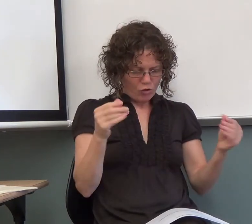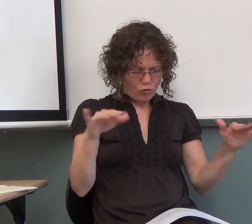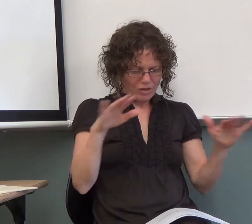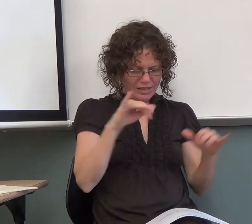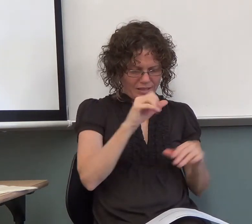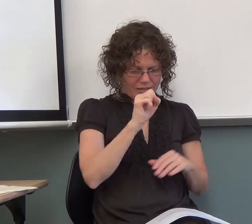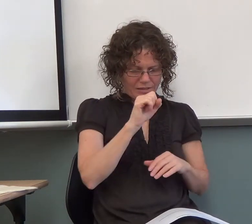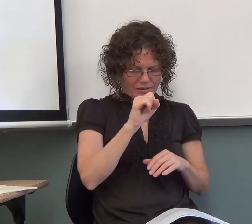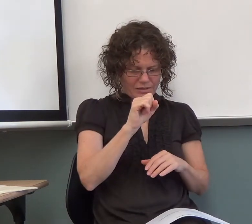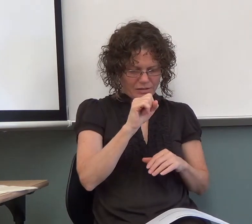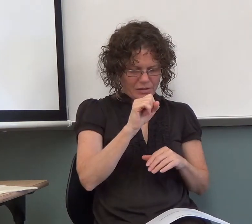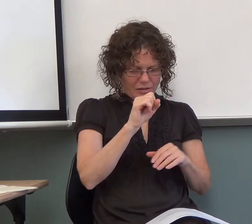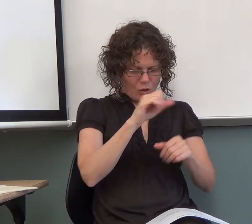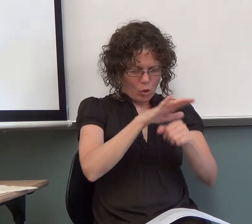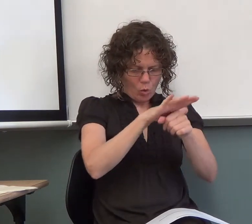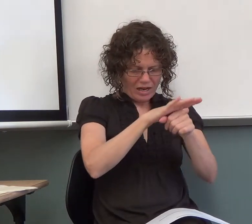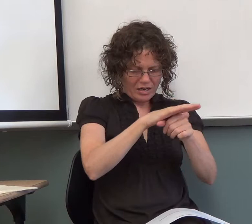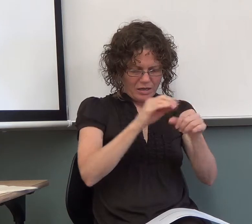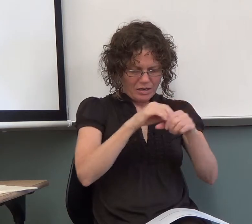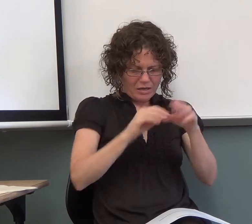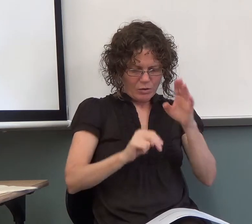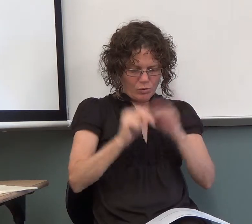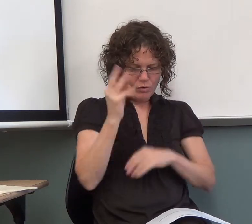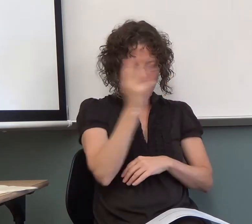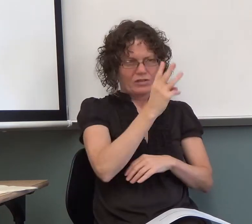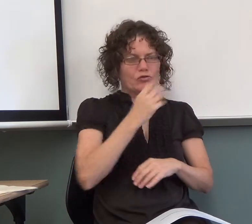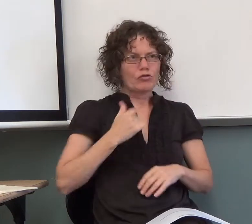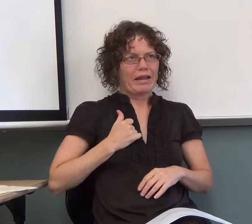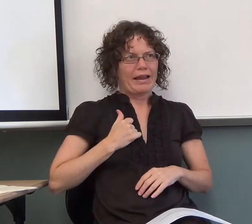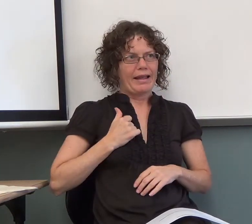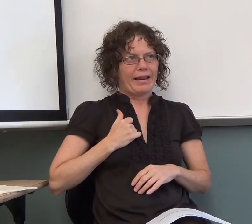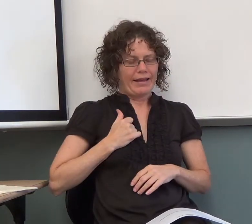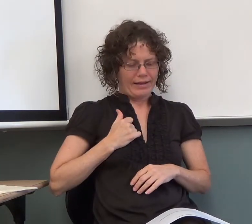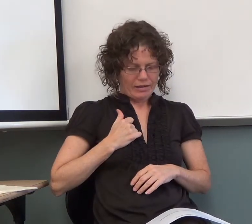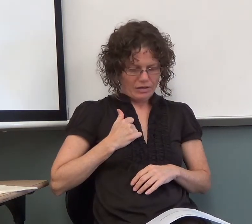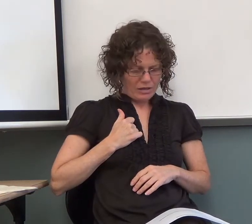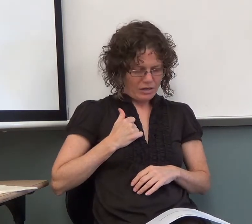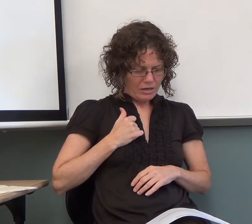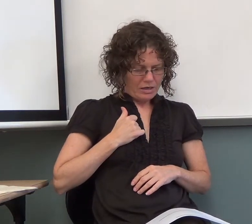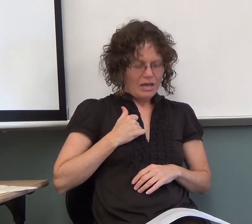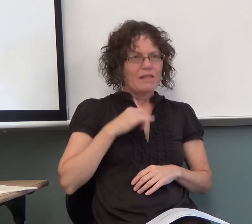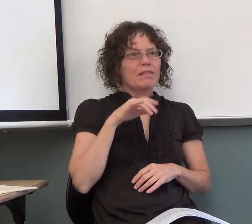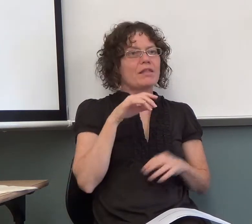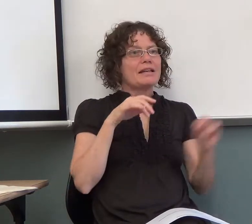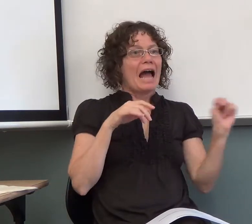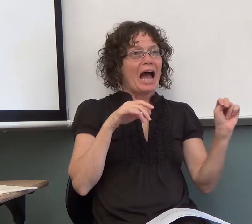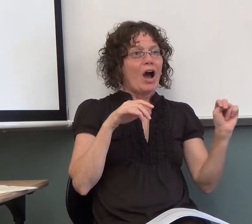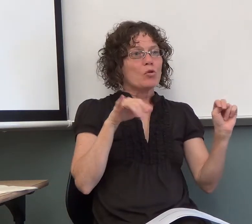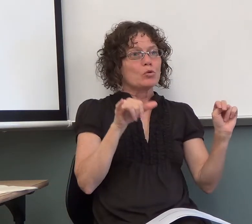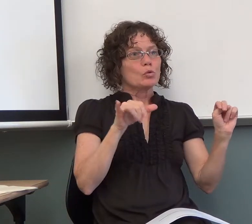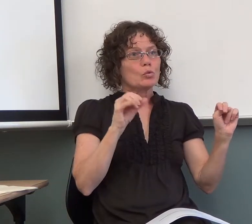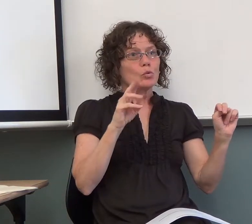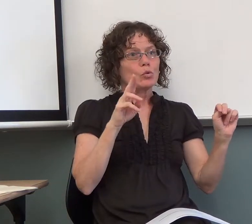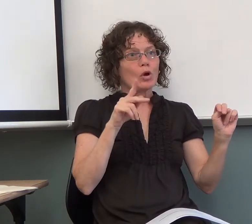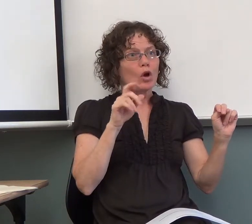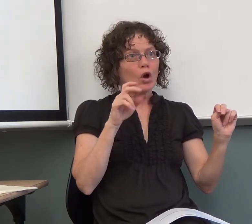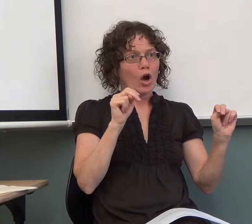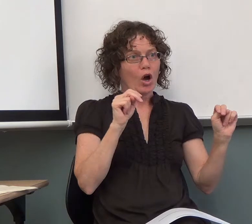in northwestern Canada. And the noun is Yukon. Okay, now look what we found here. Look